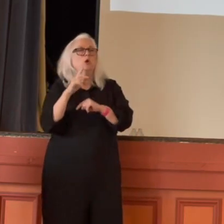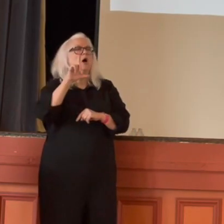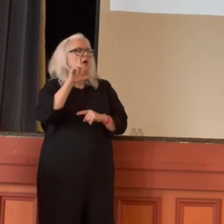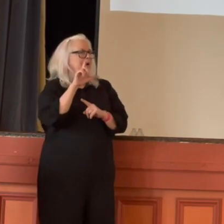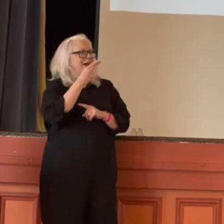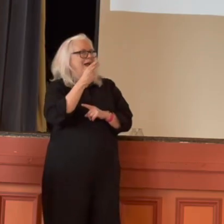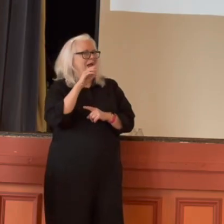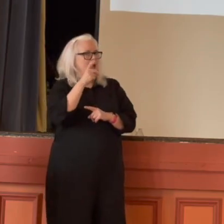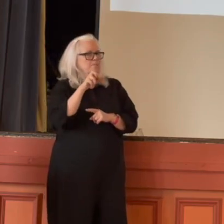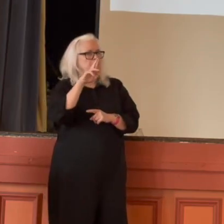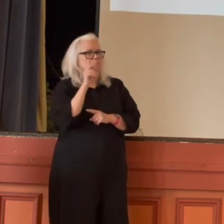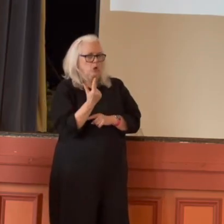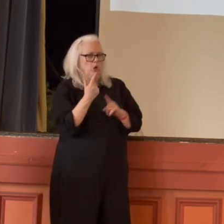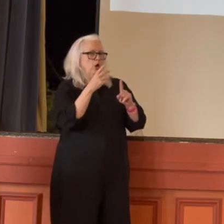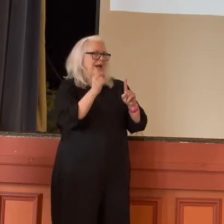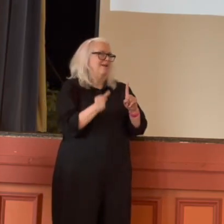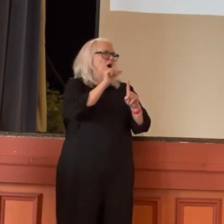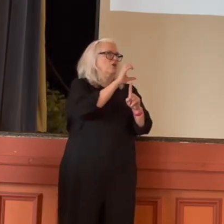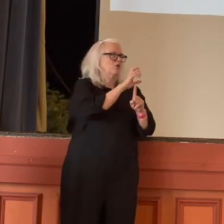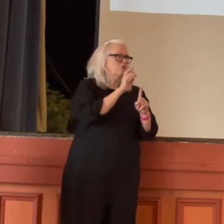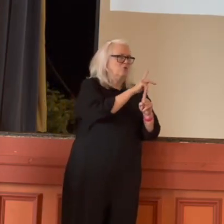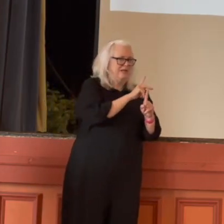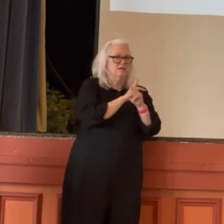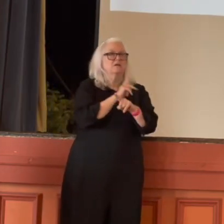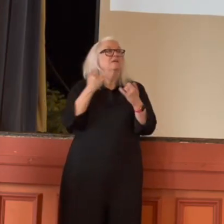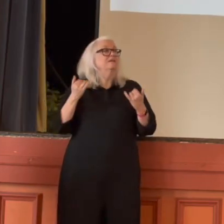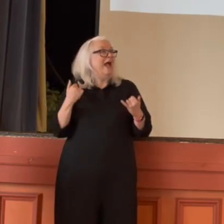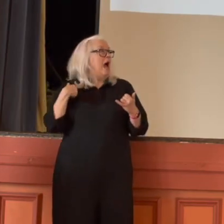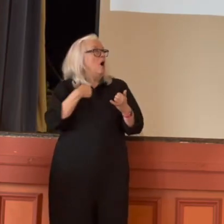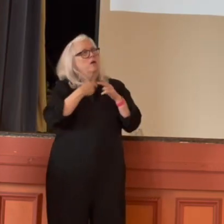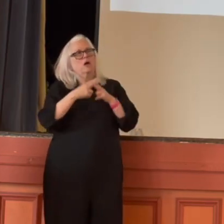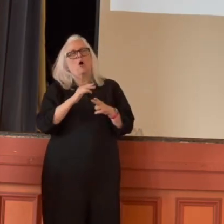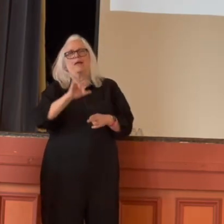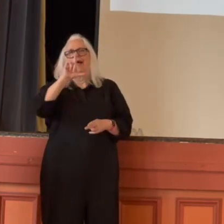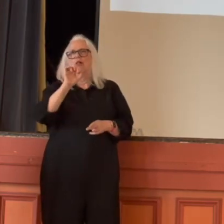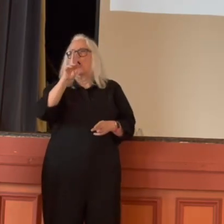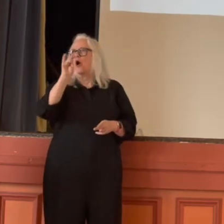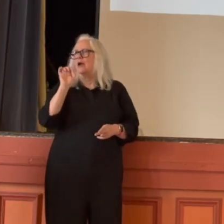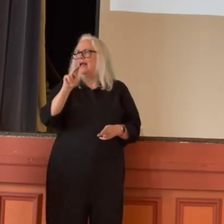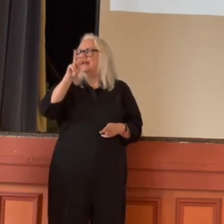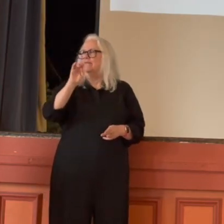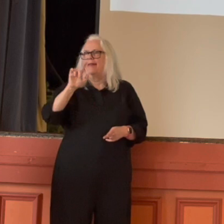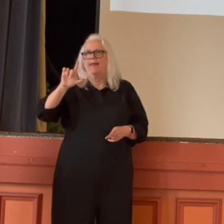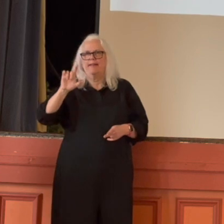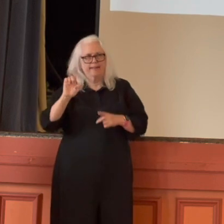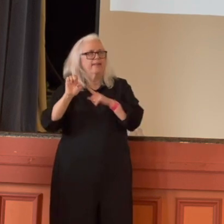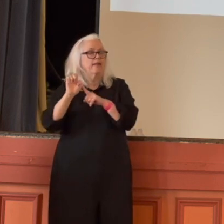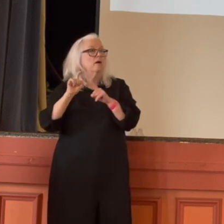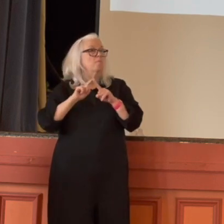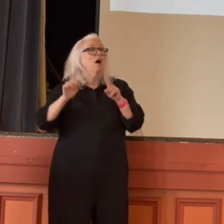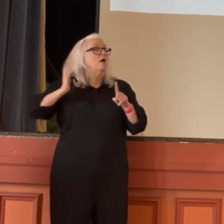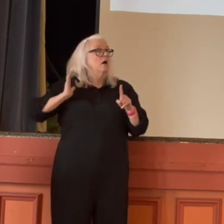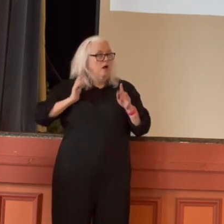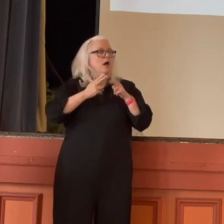it was known as the hydraulics. And it was called the hydraulics because it was fed by the hydraulic canal, and that was what was driving